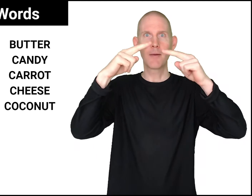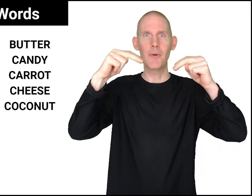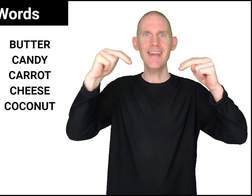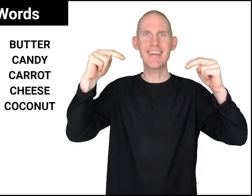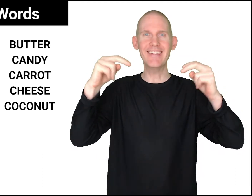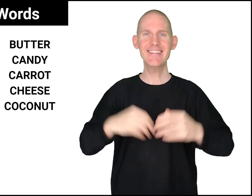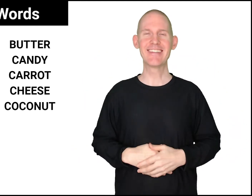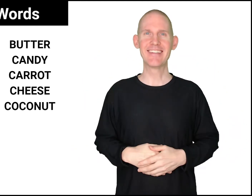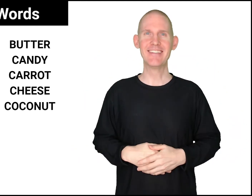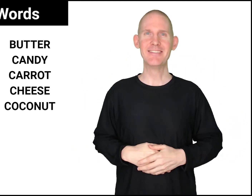bacon,